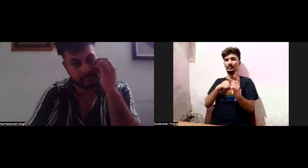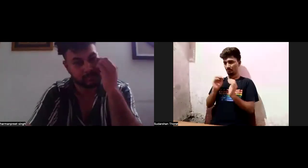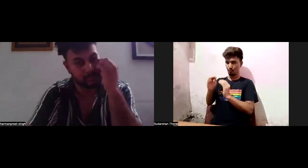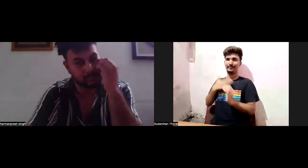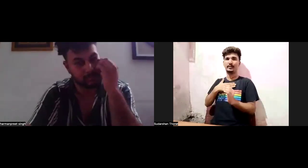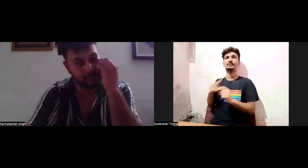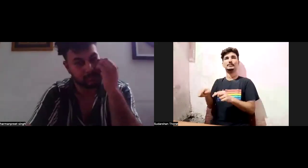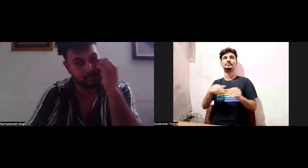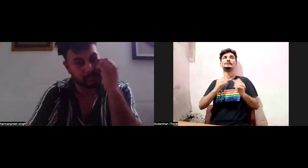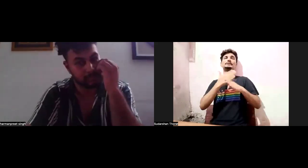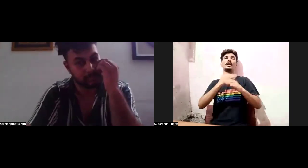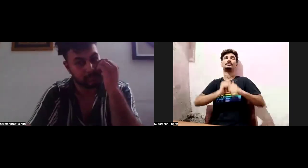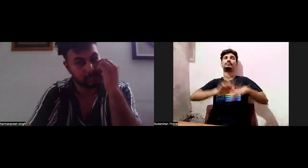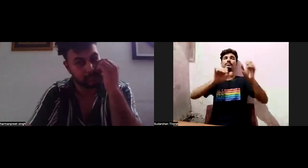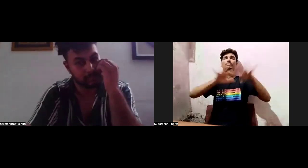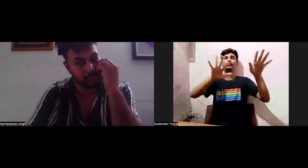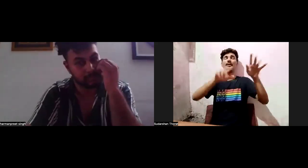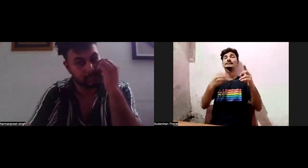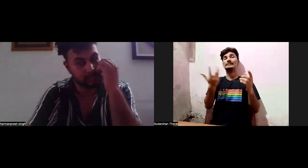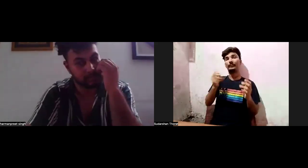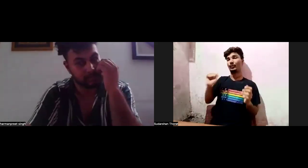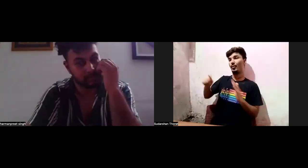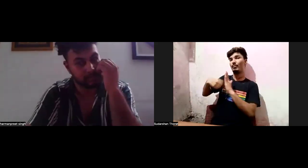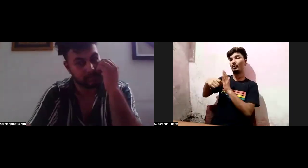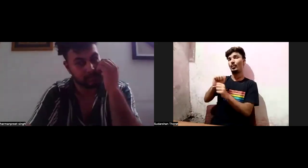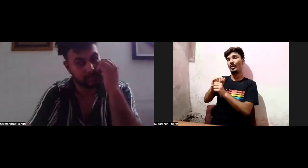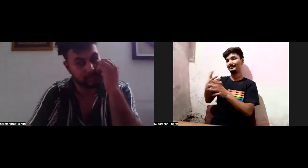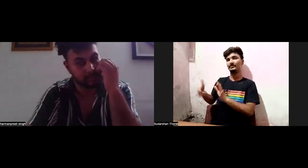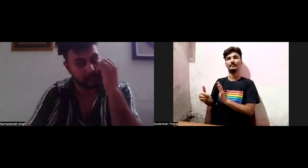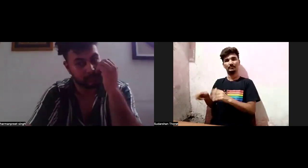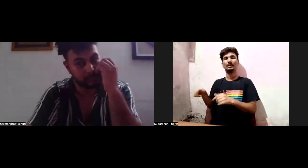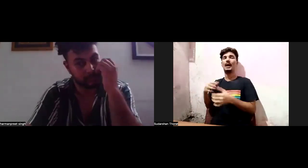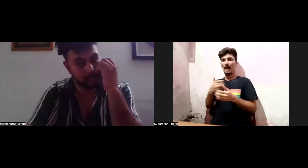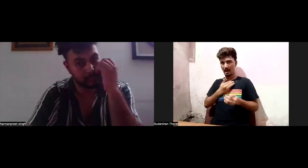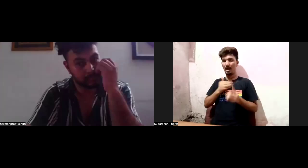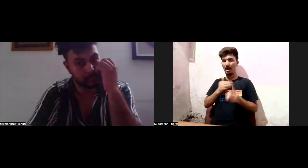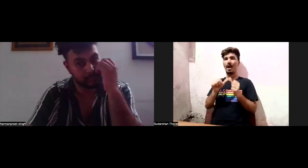which could be government programs, government schemes, right? But we also need organizations,